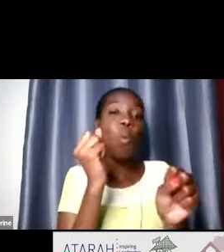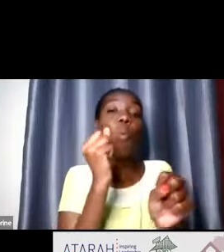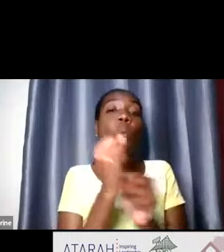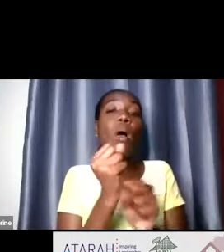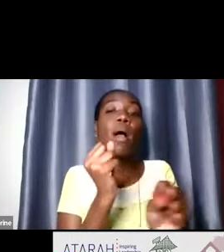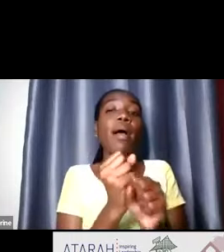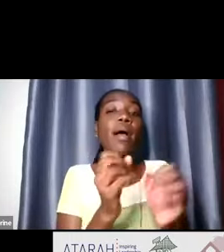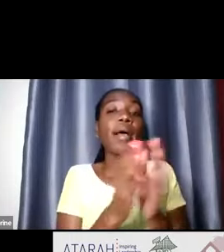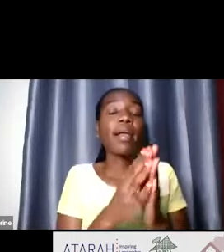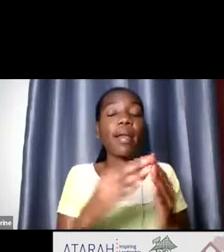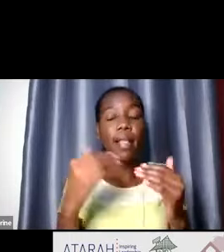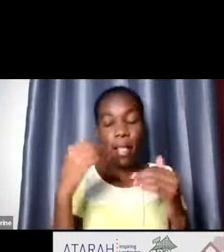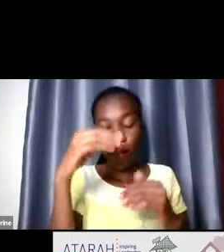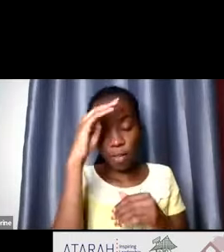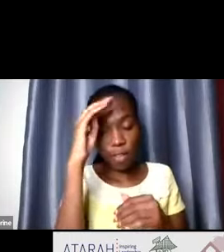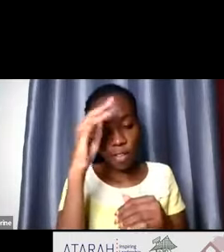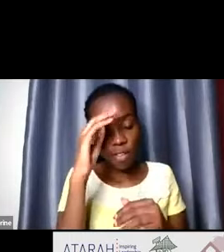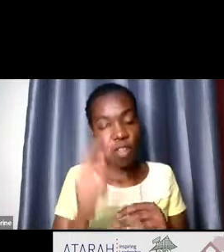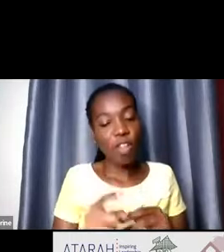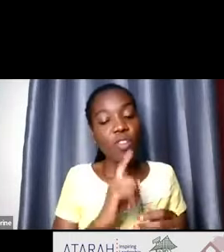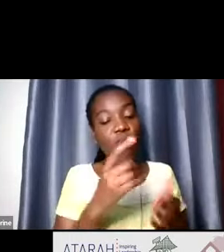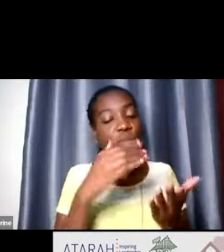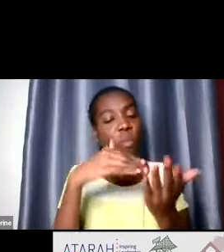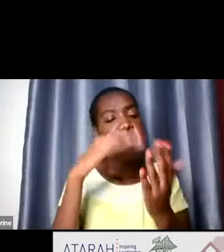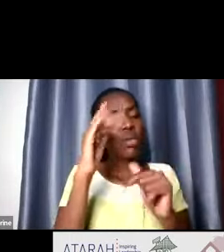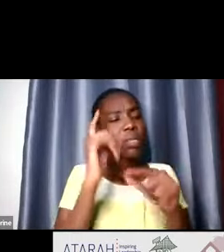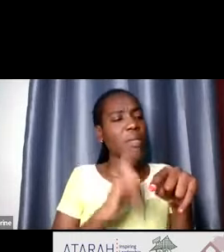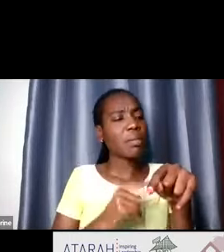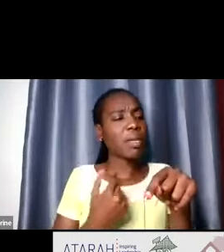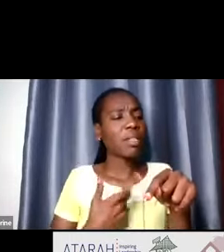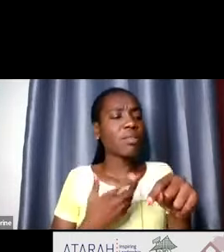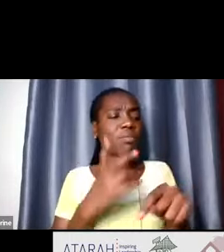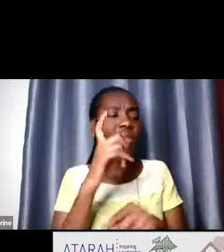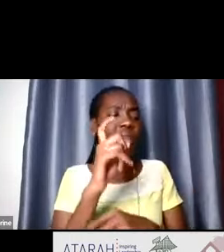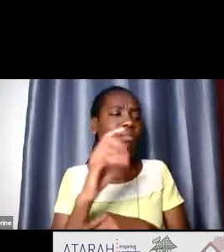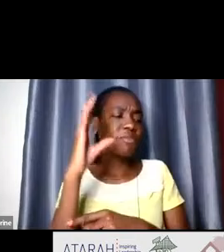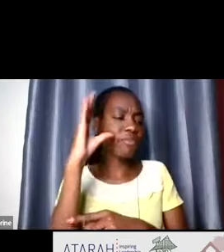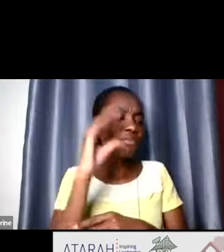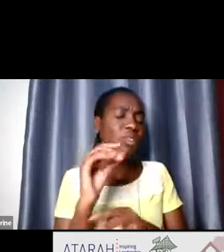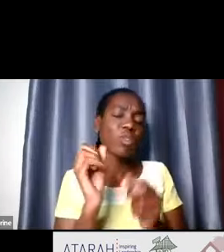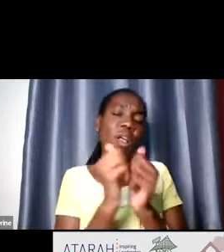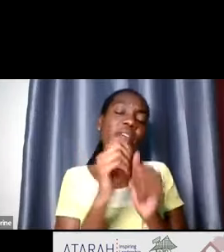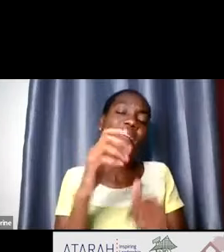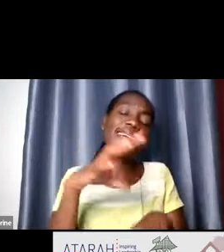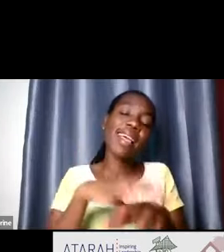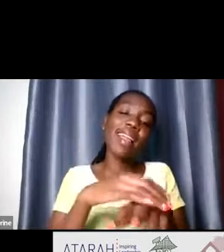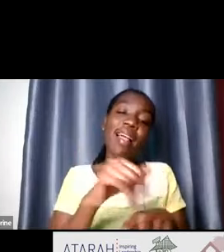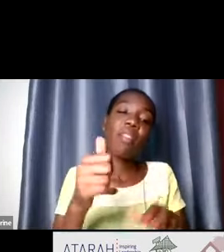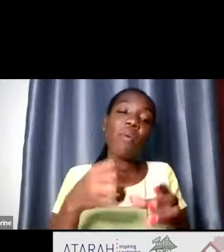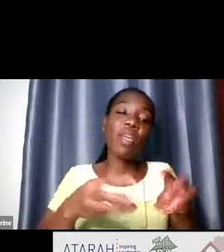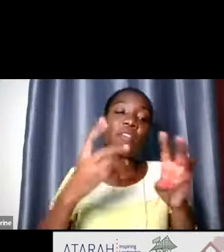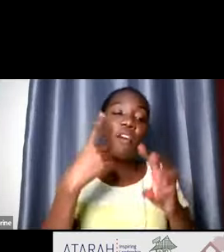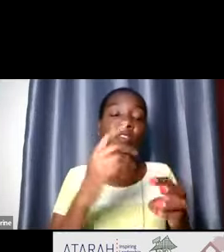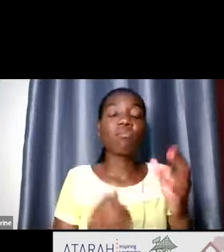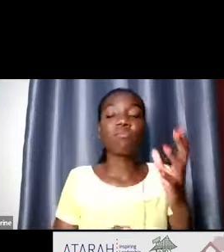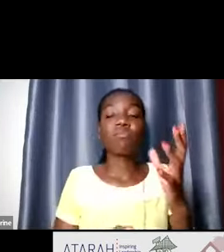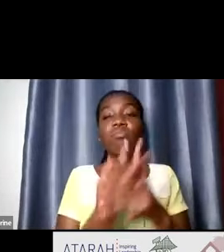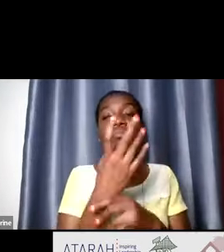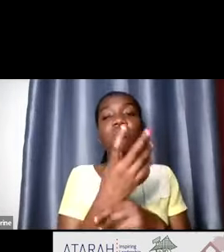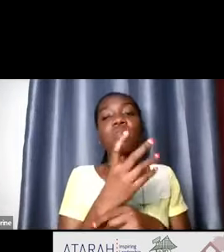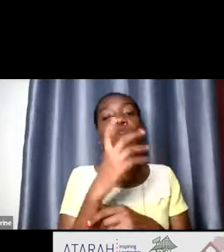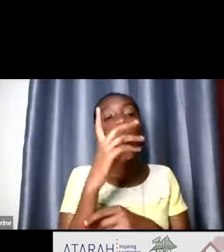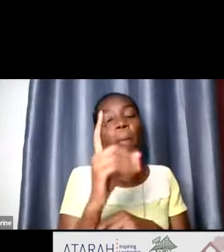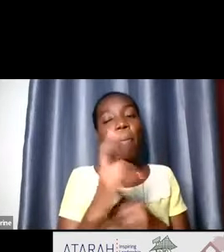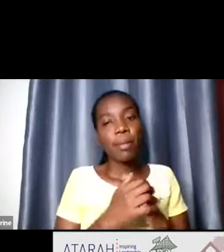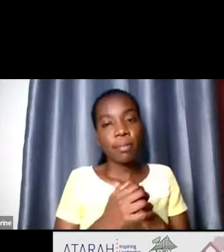people probably you need to decompress in other ways. Find other ways of producing dopamine.